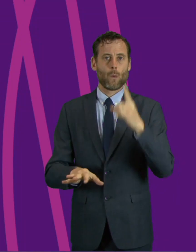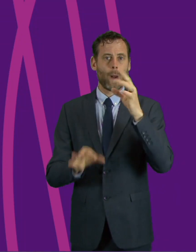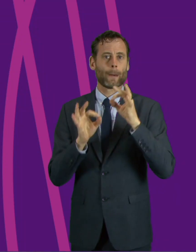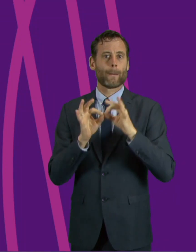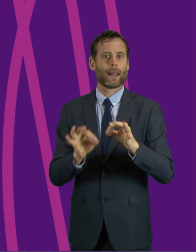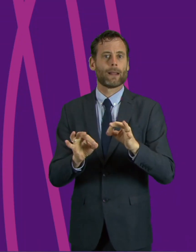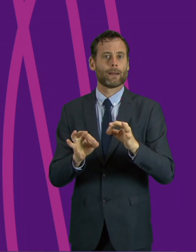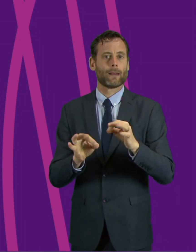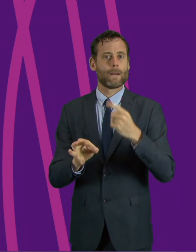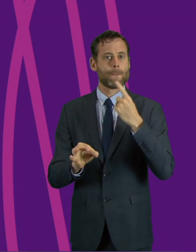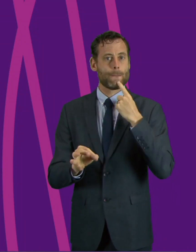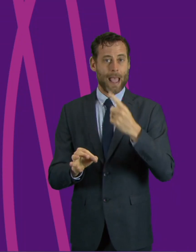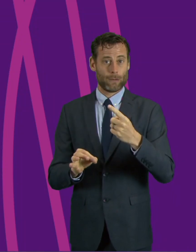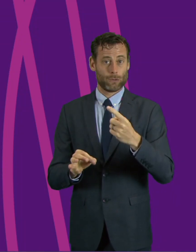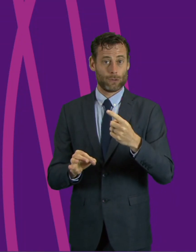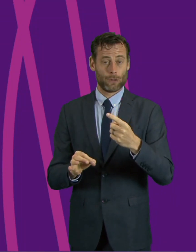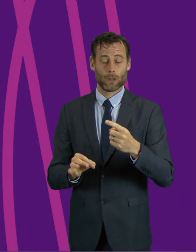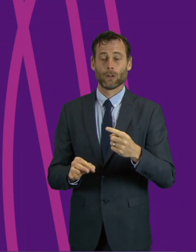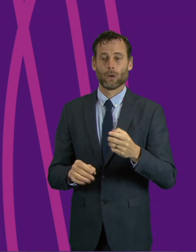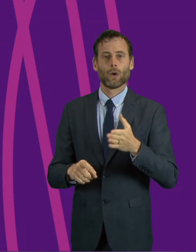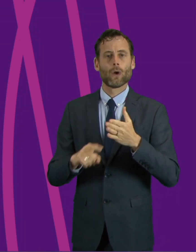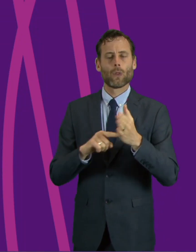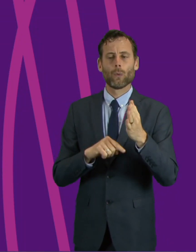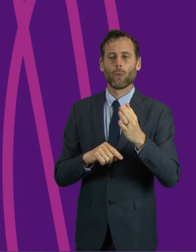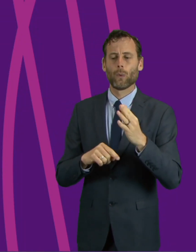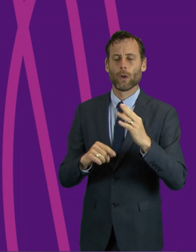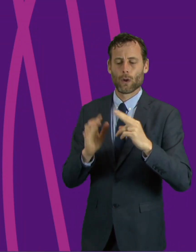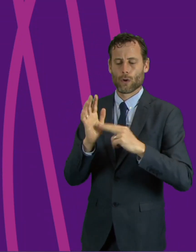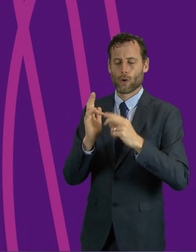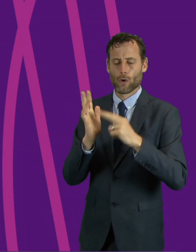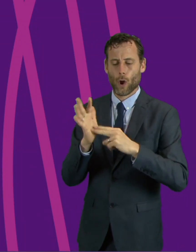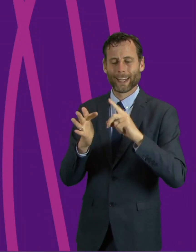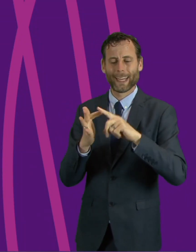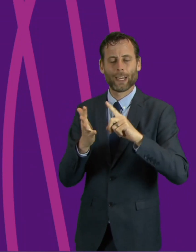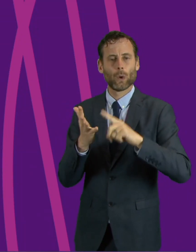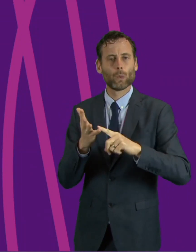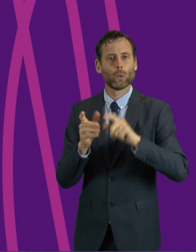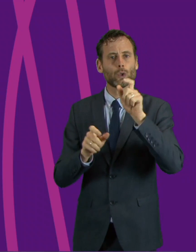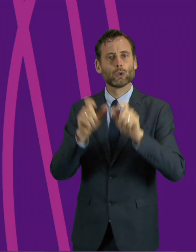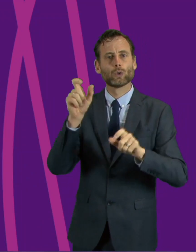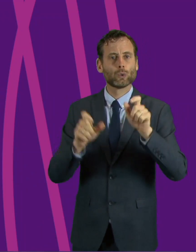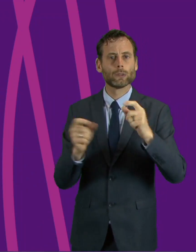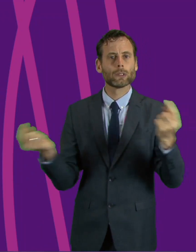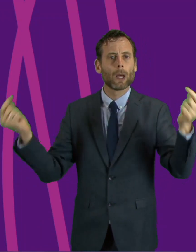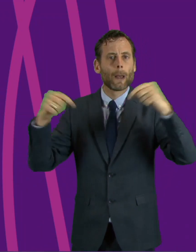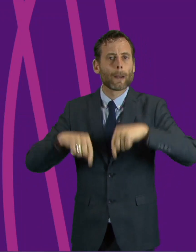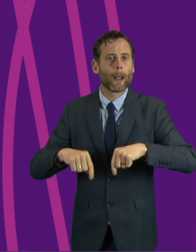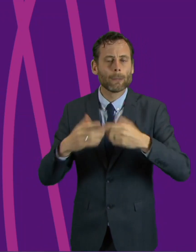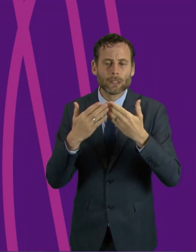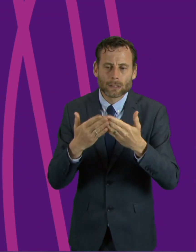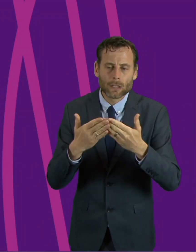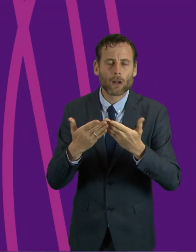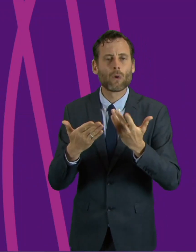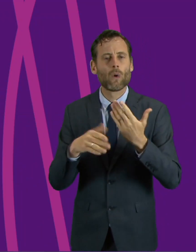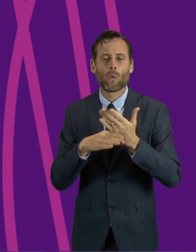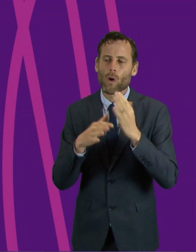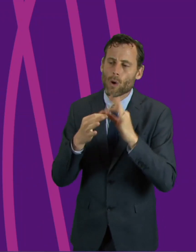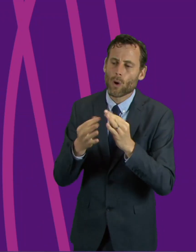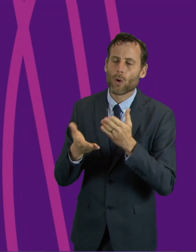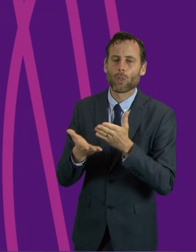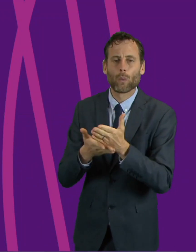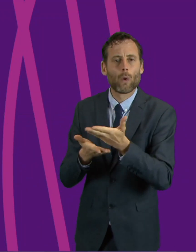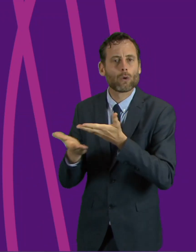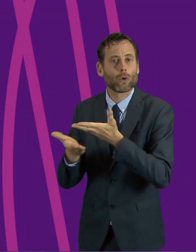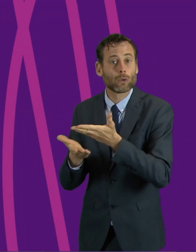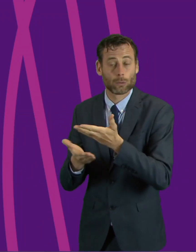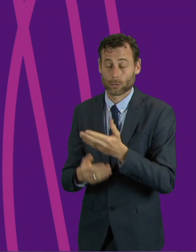that universities would normally generate from non-EU students and private income such as venue rental and consultancy. That's almost a third